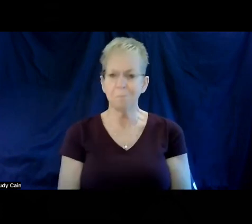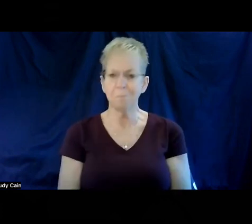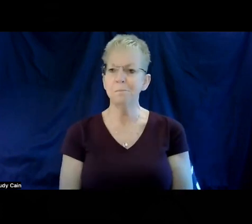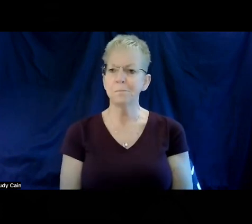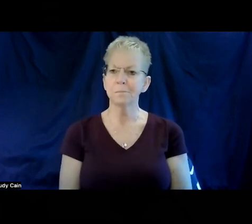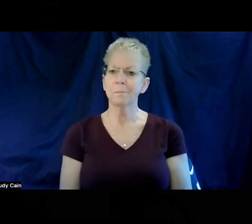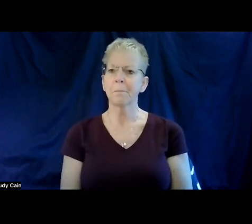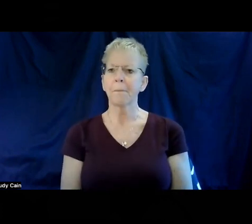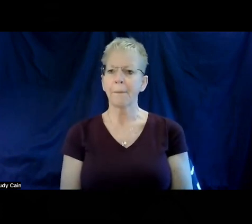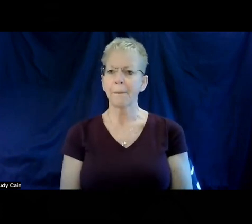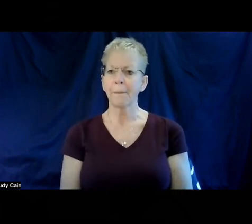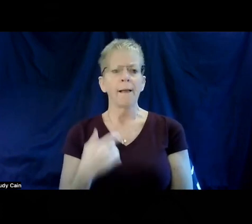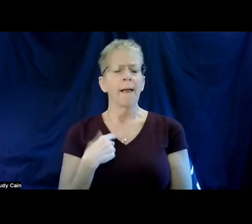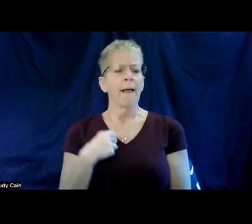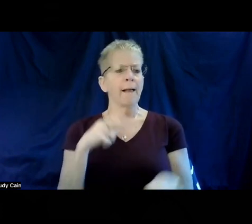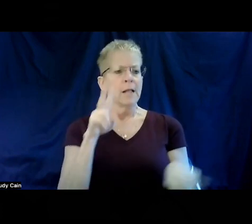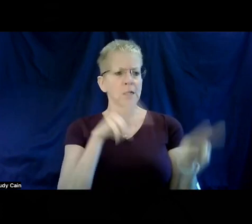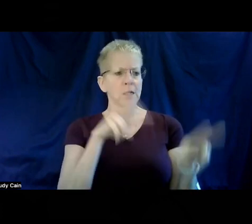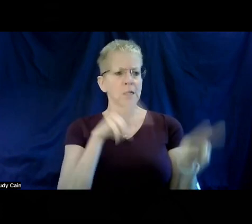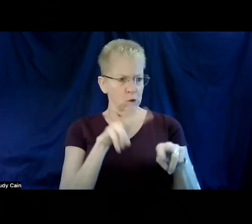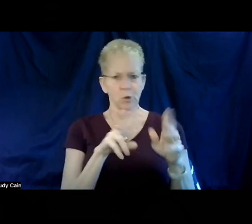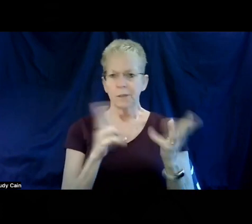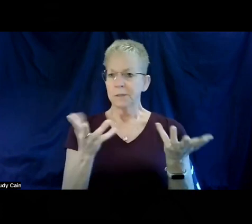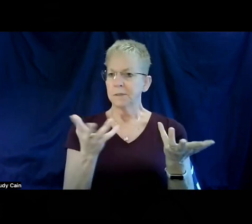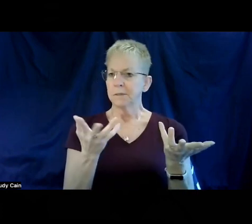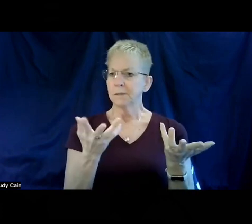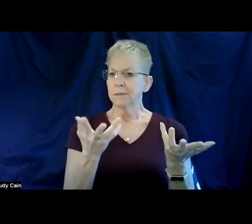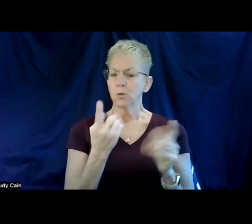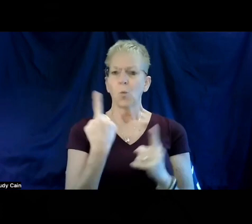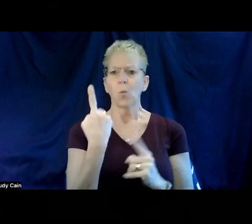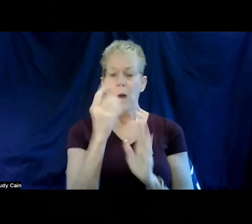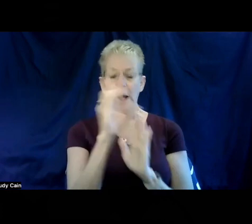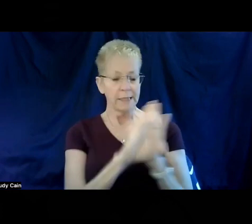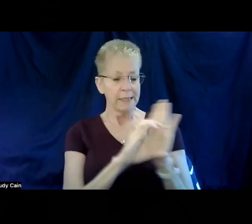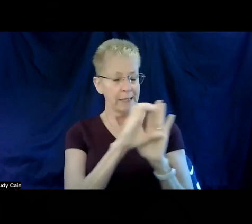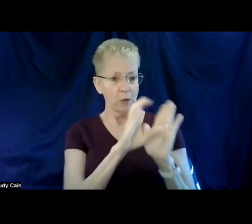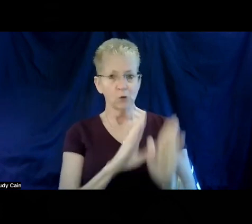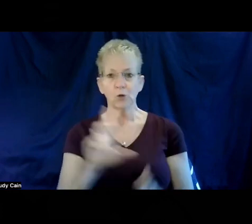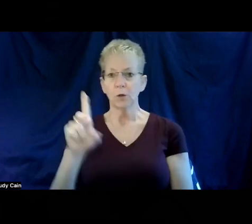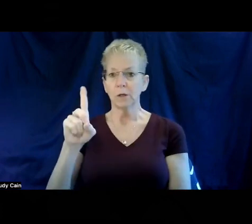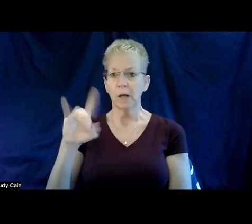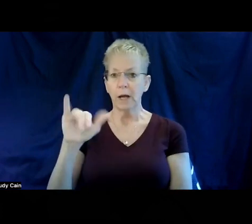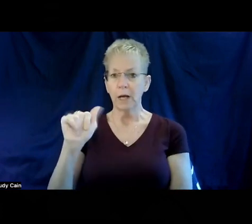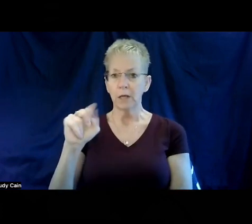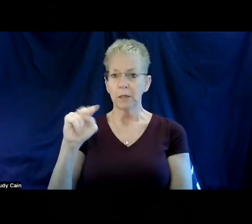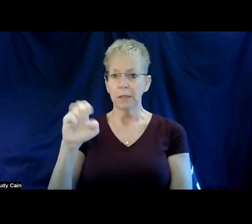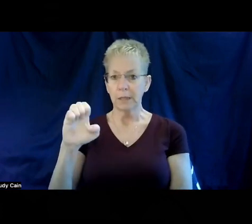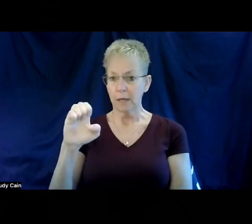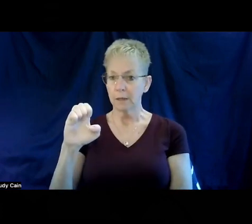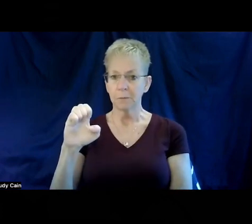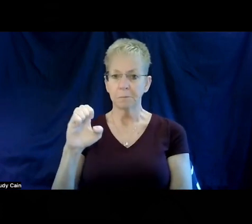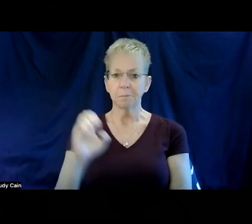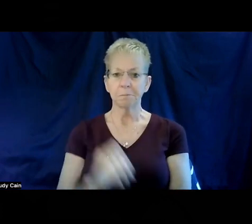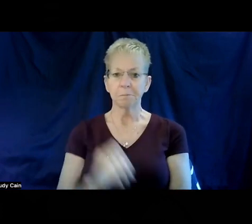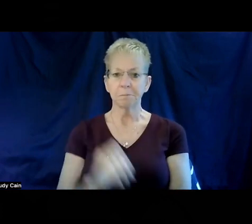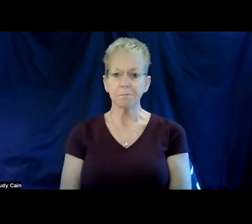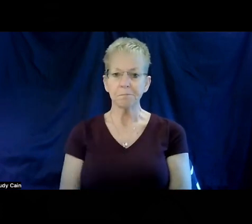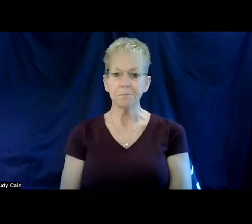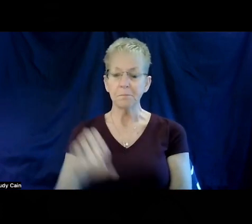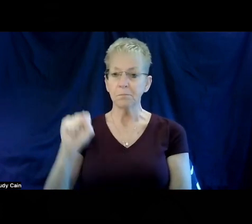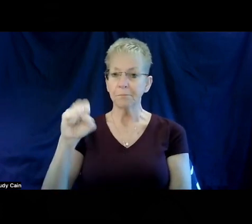Then I looked at one of the characters, Diana Seaton,